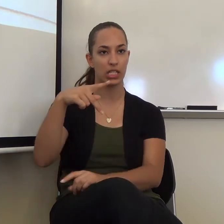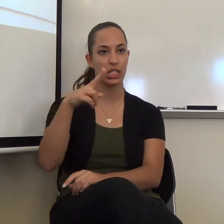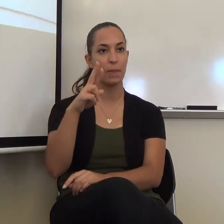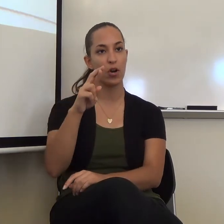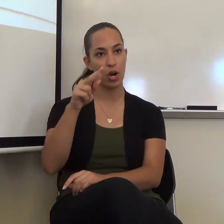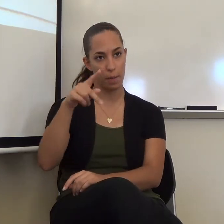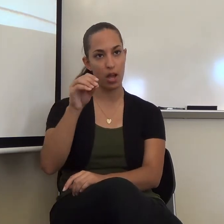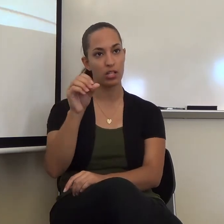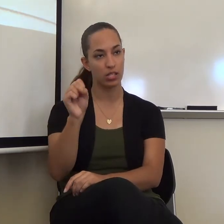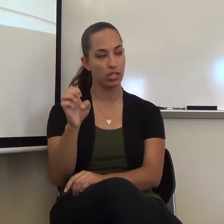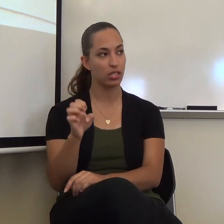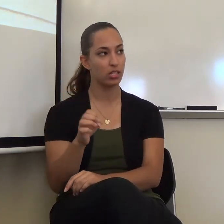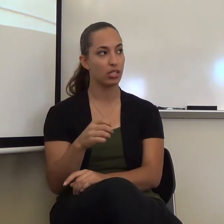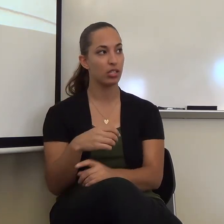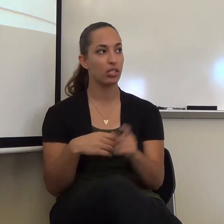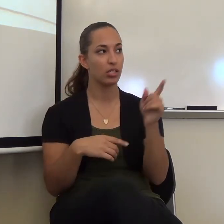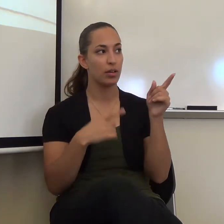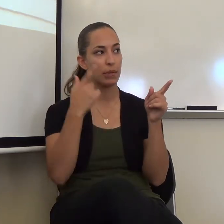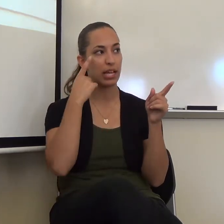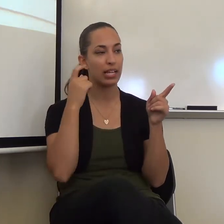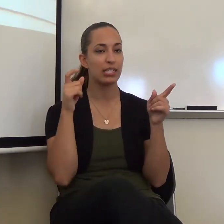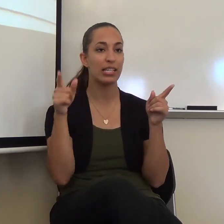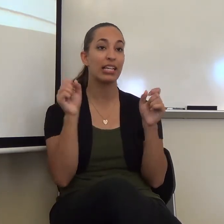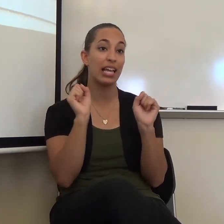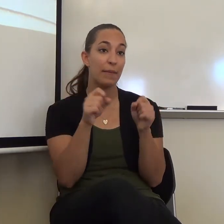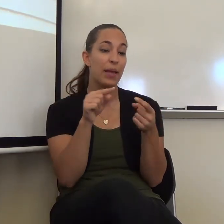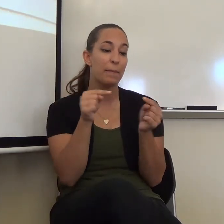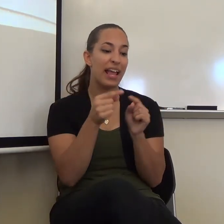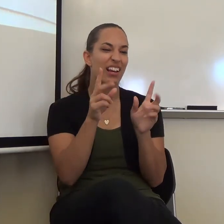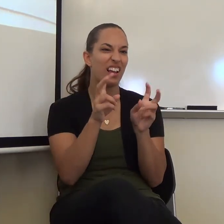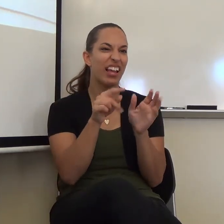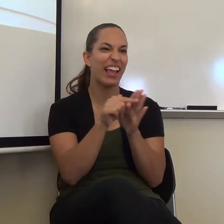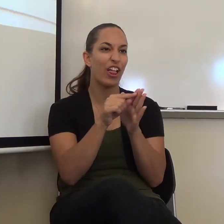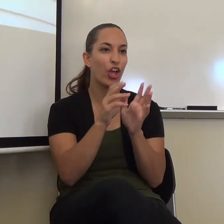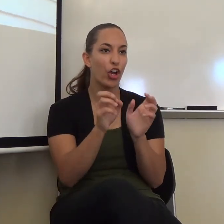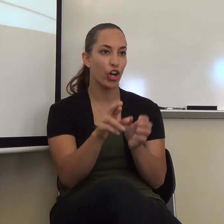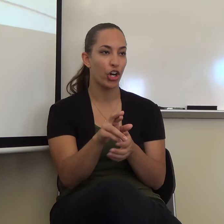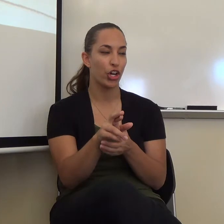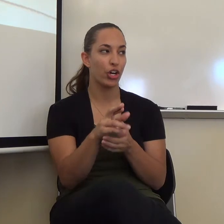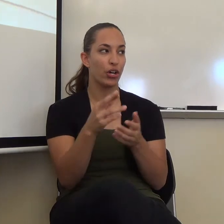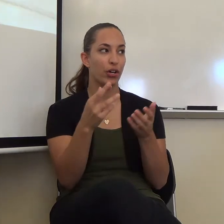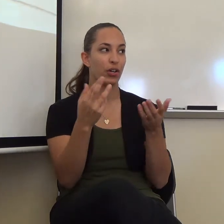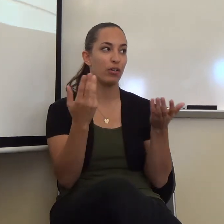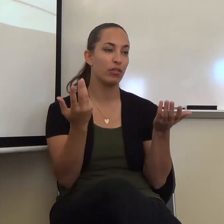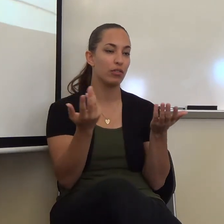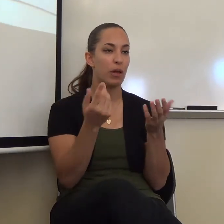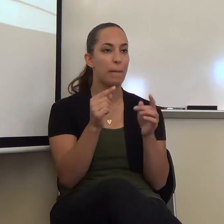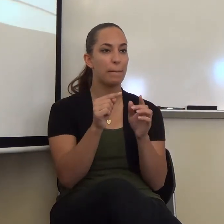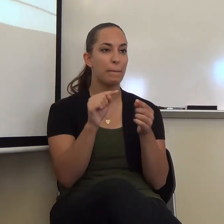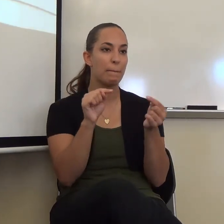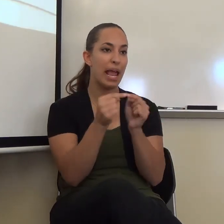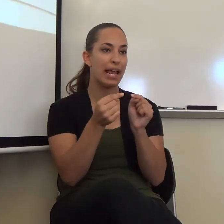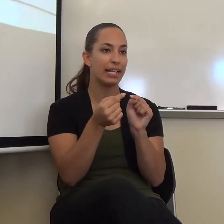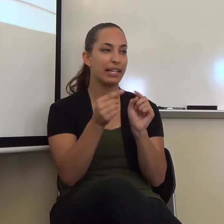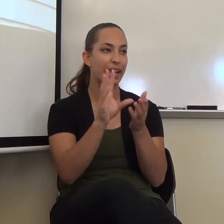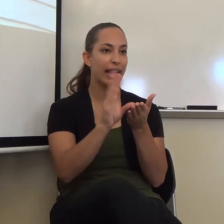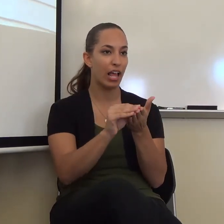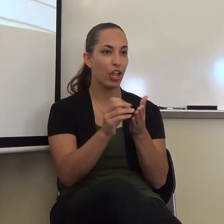is basically just being a painkiller or counteracting other venomous. being a painkiller and not counteracting